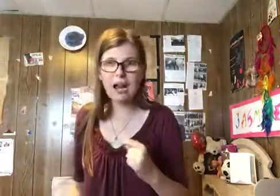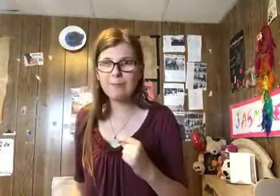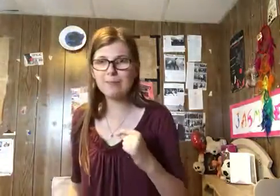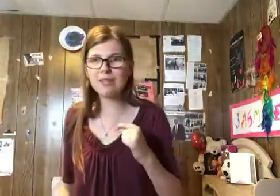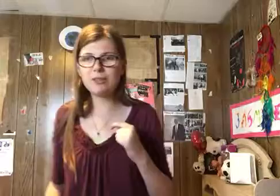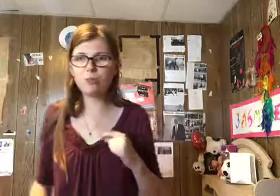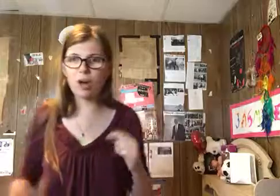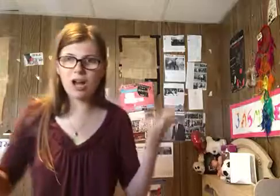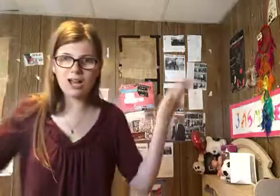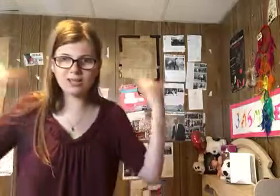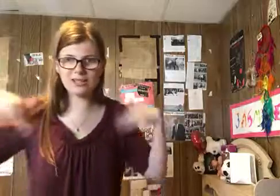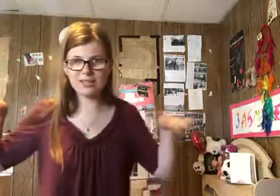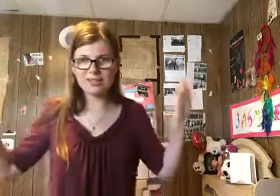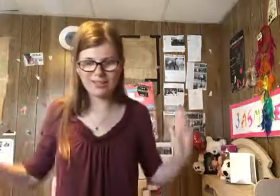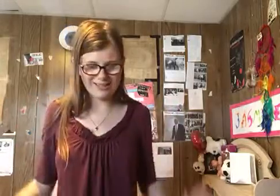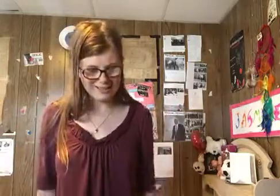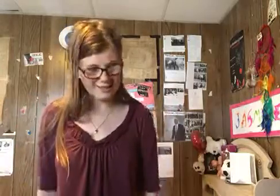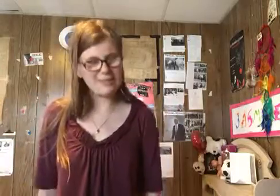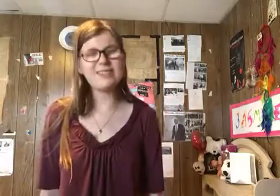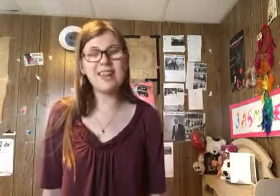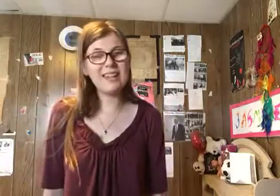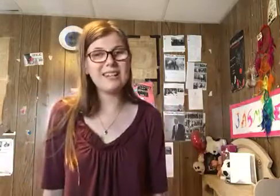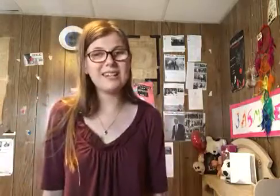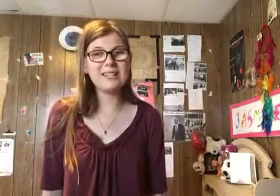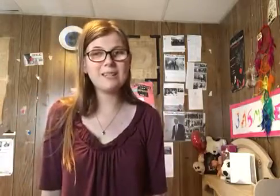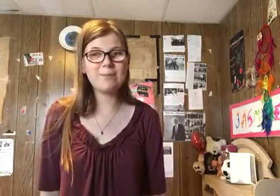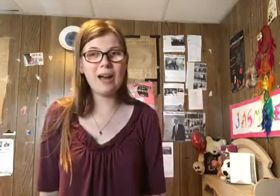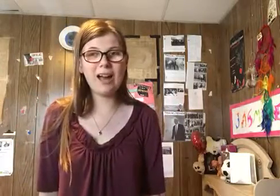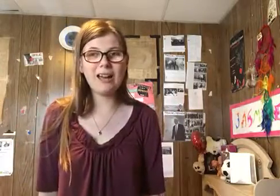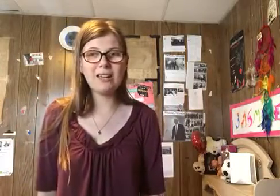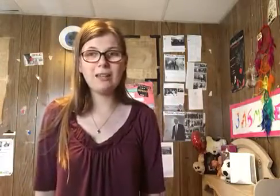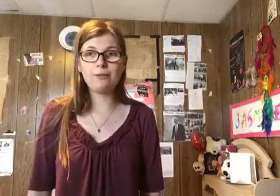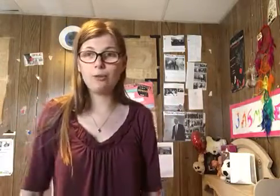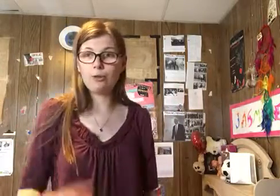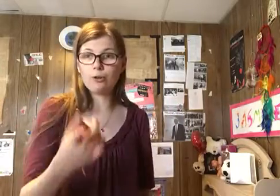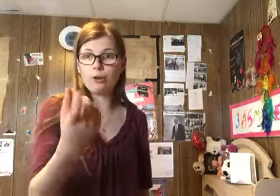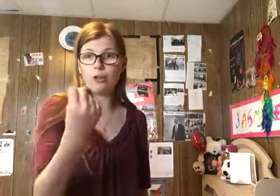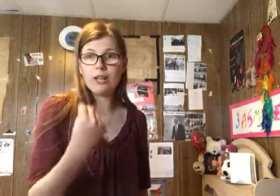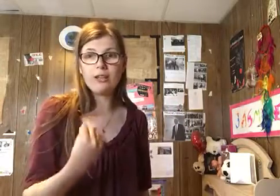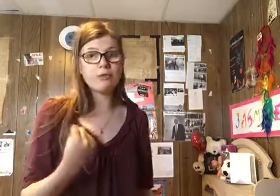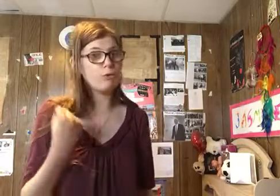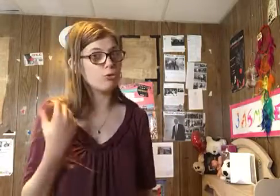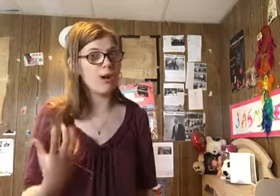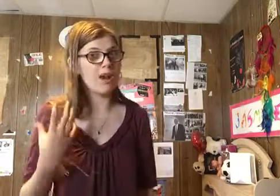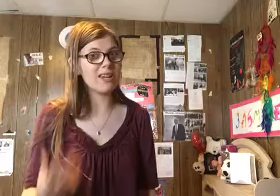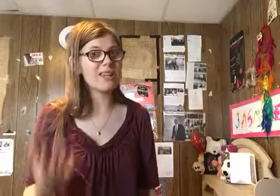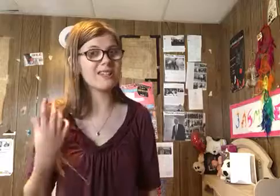I'd be the one standing by through good and through trying